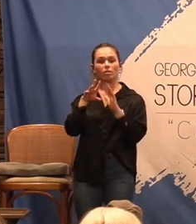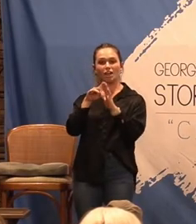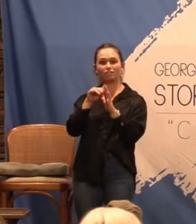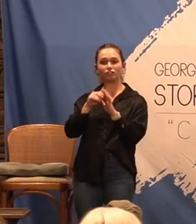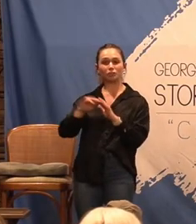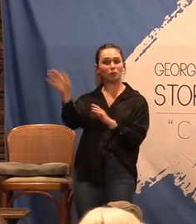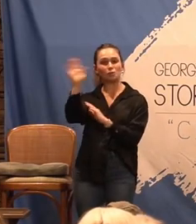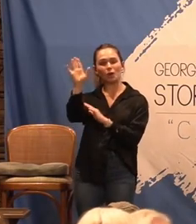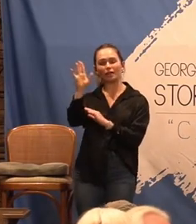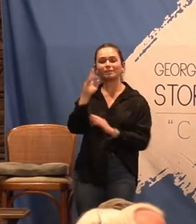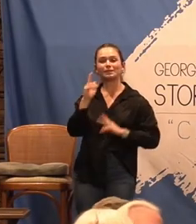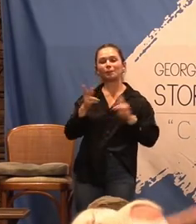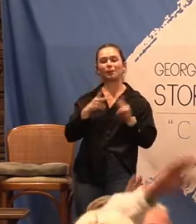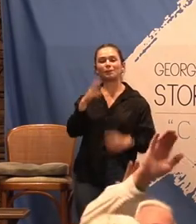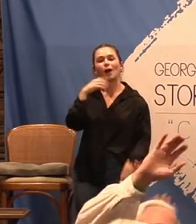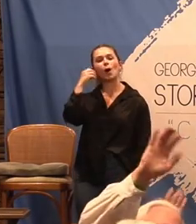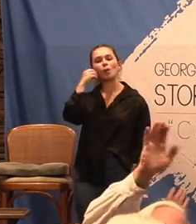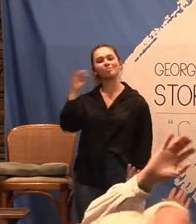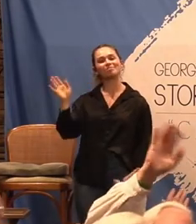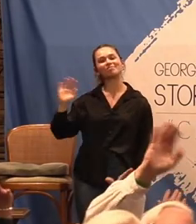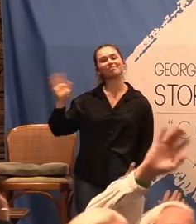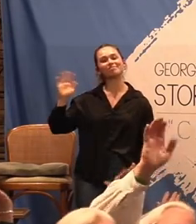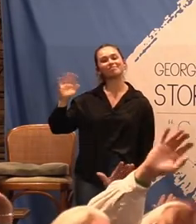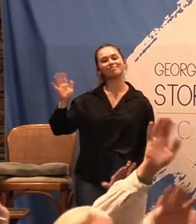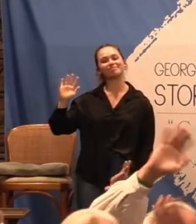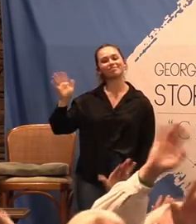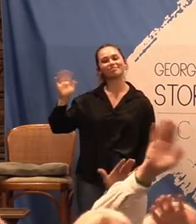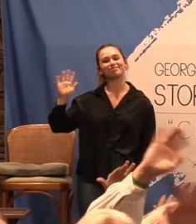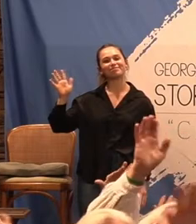to the people at home.